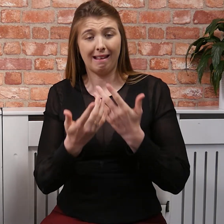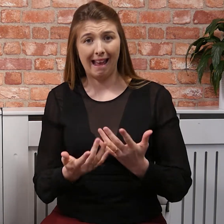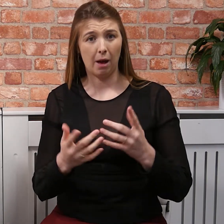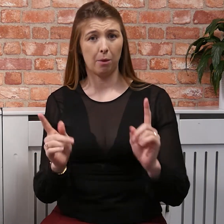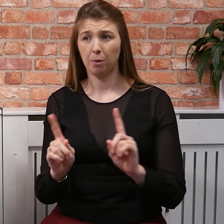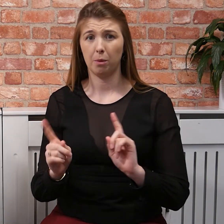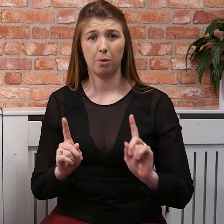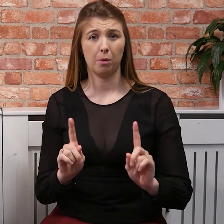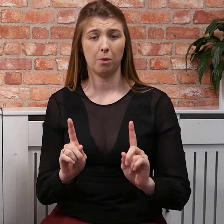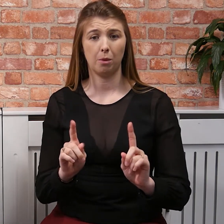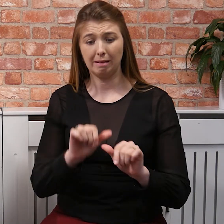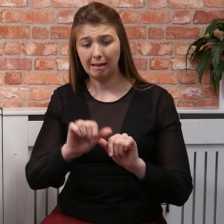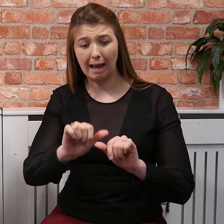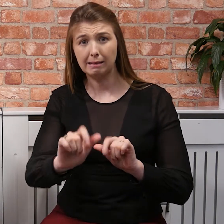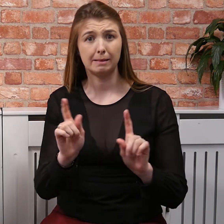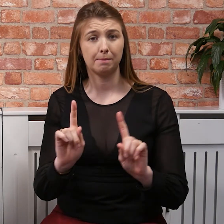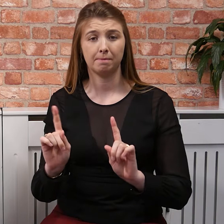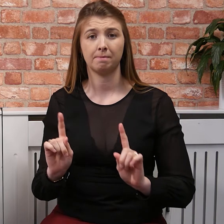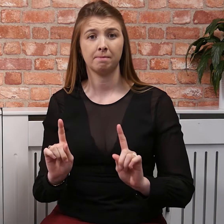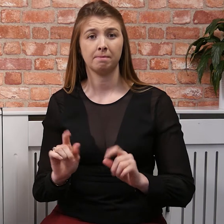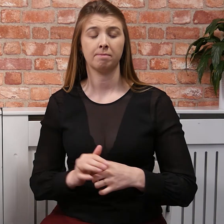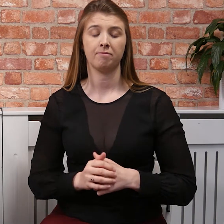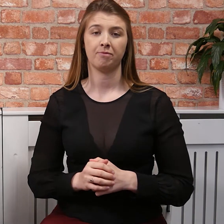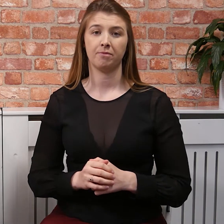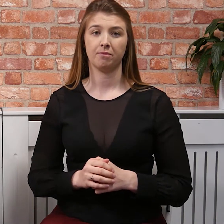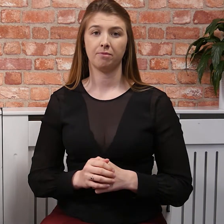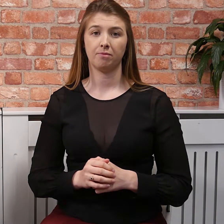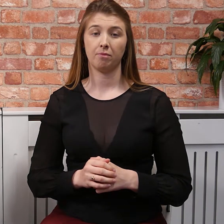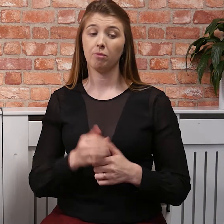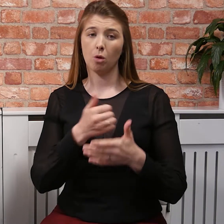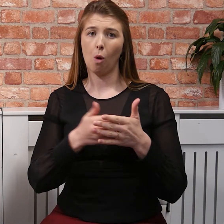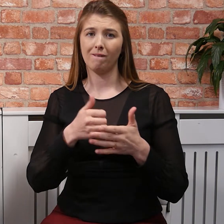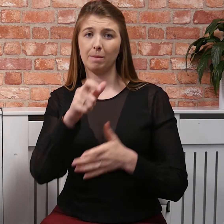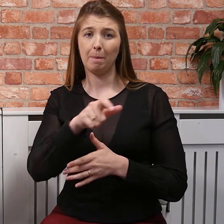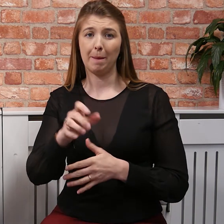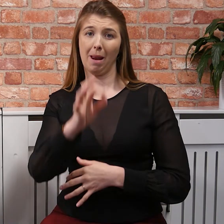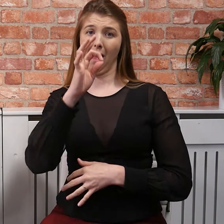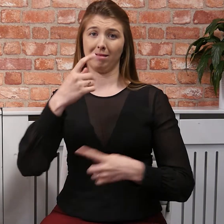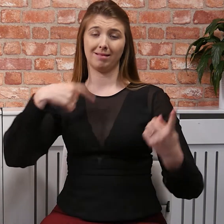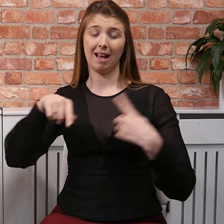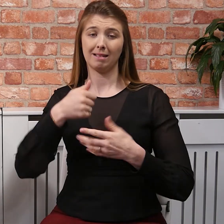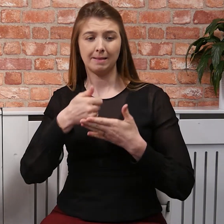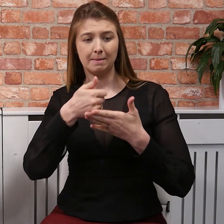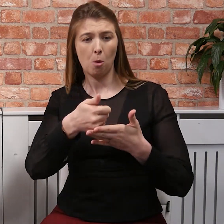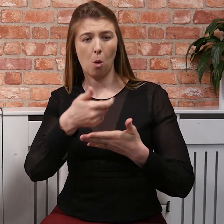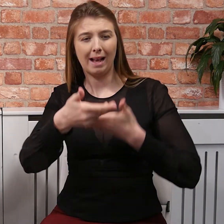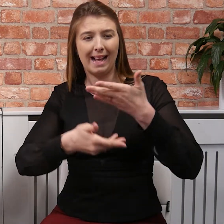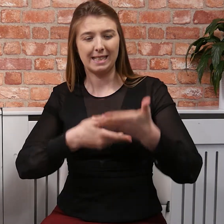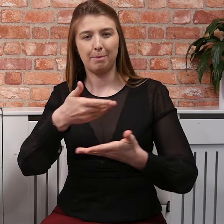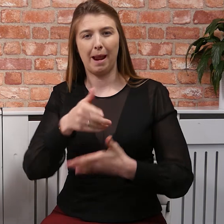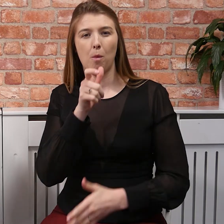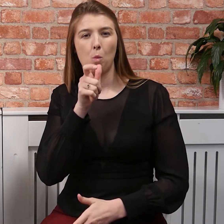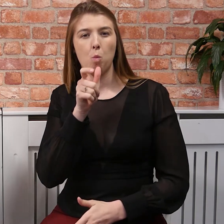next. They often ask us to explain words that staff have used, and